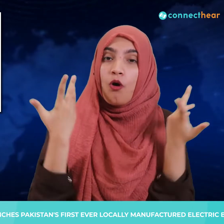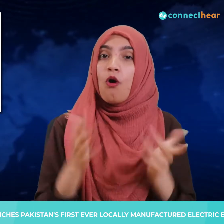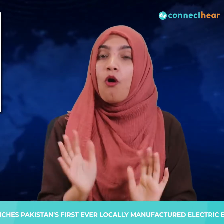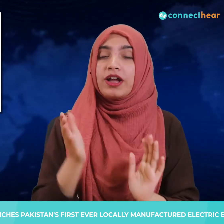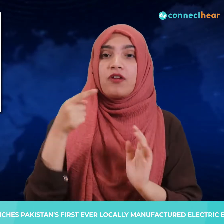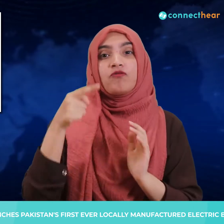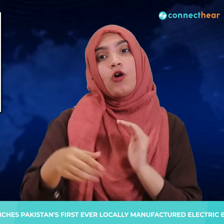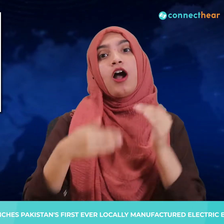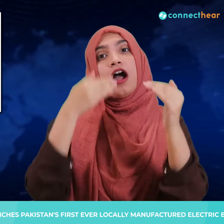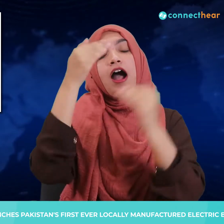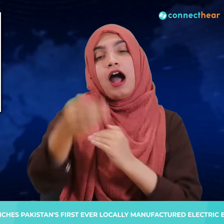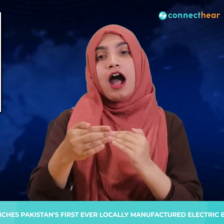was a futuristic step,